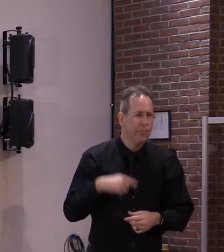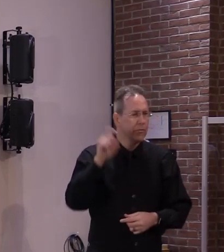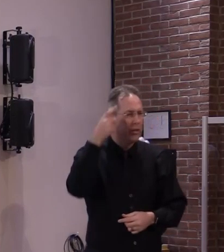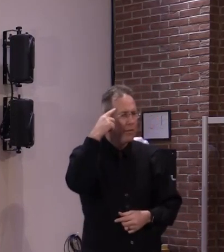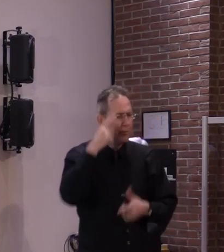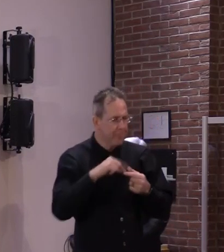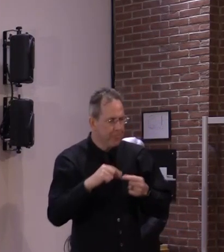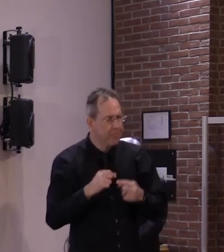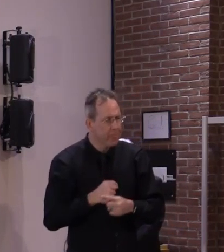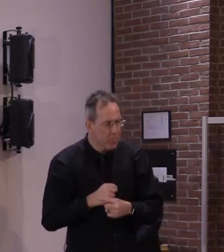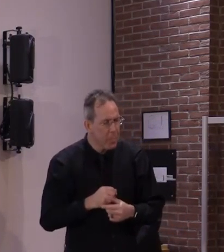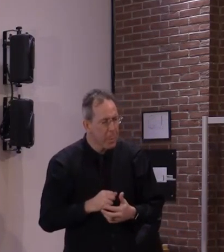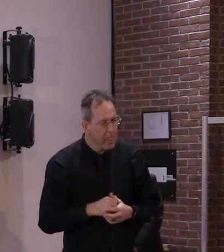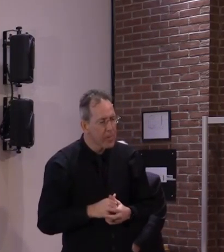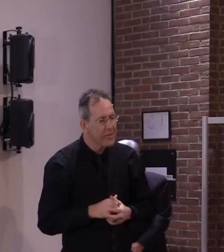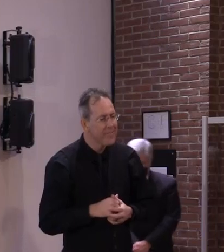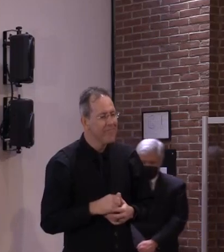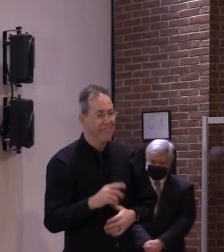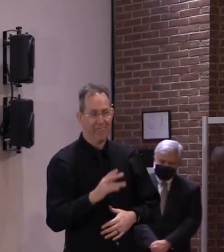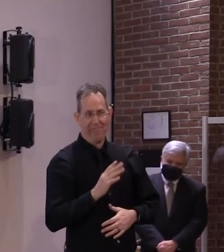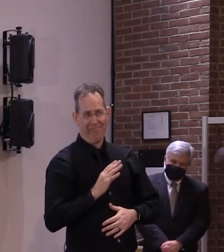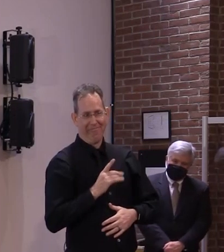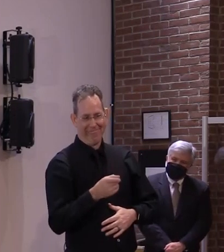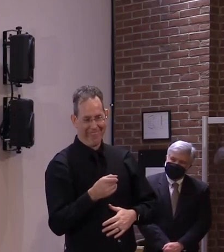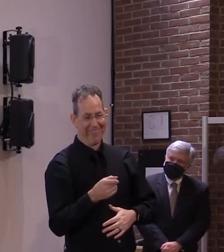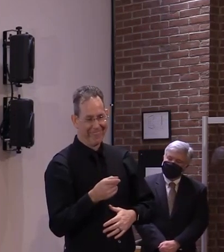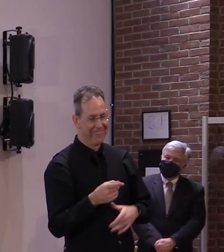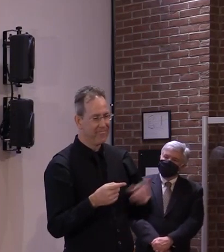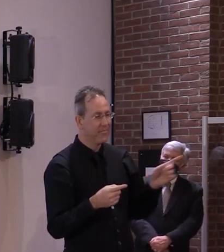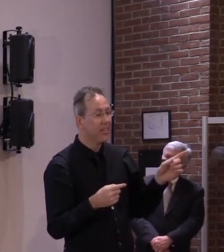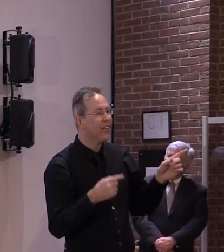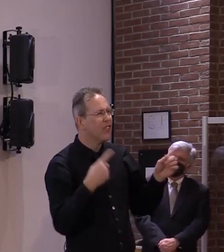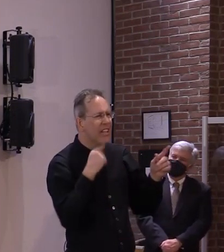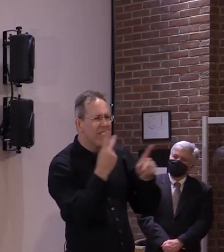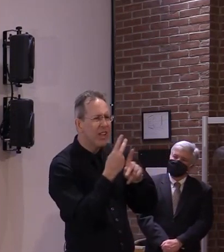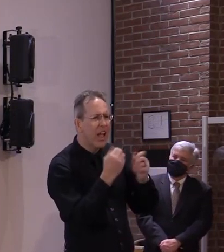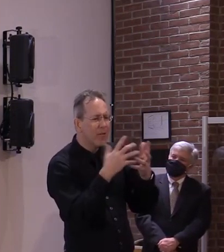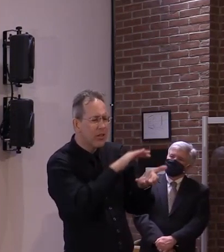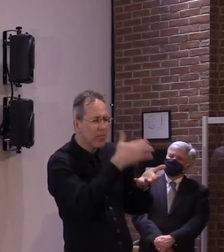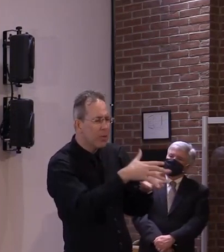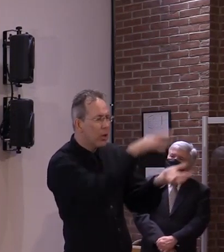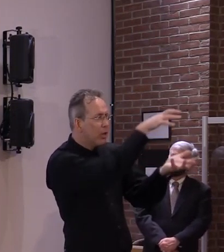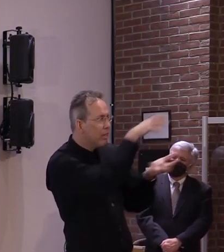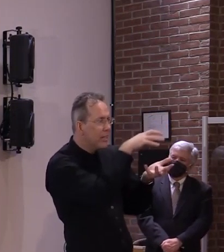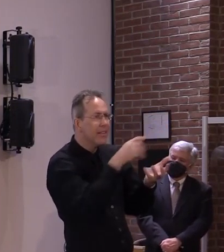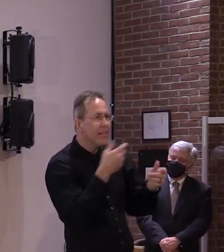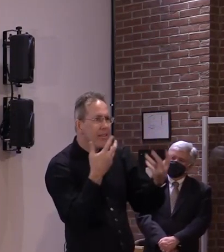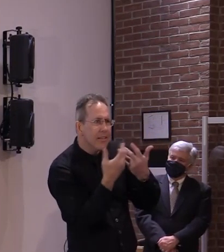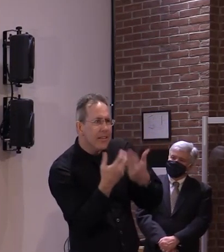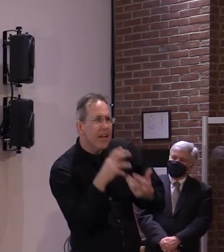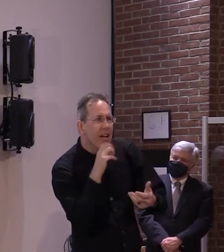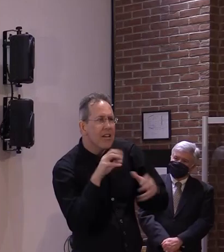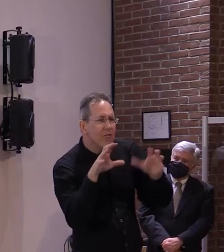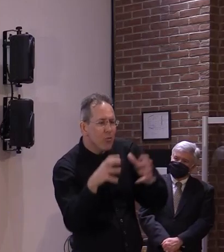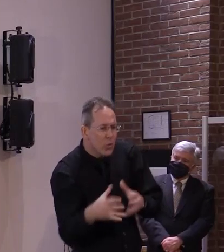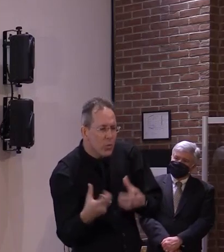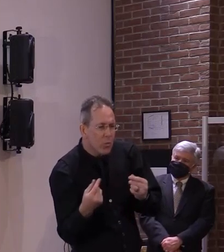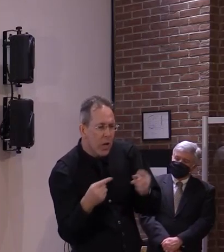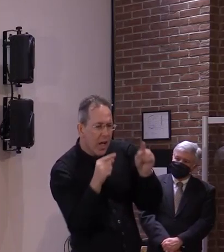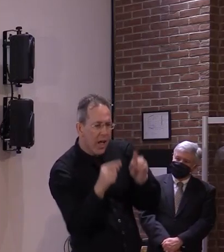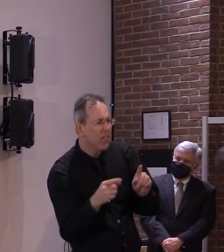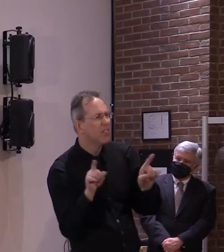age banding and so forth and having different phases. You know, I've seen other states who have committed to opening up the